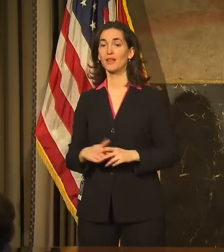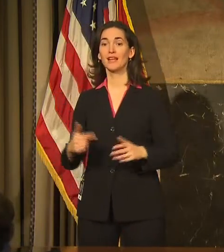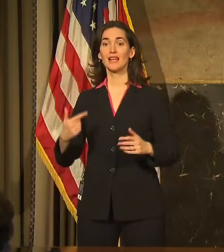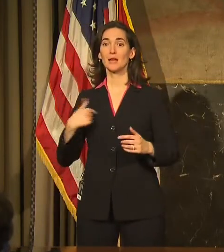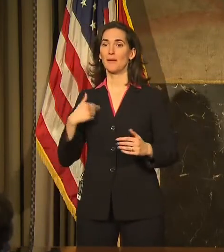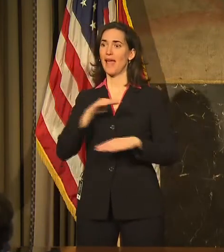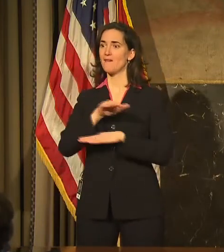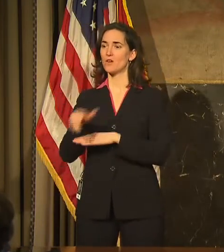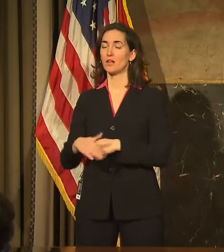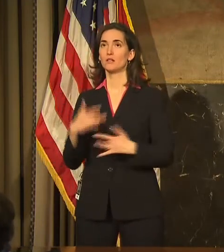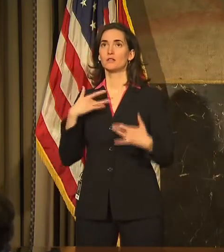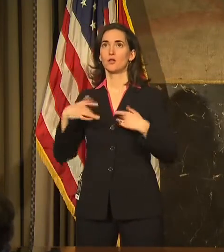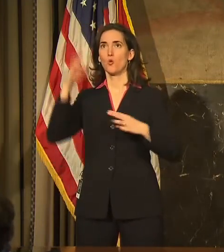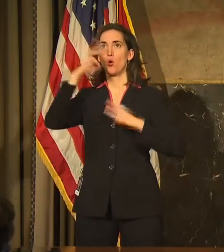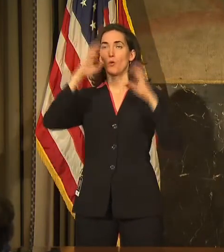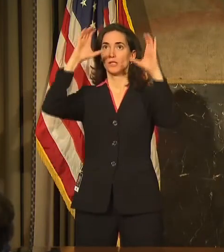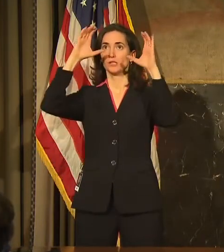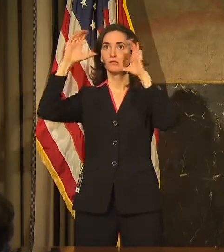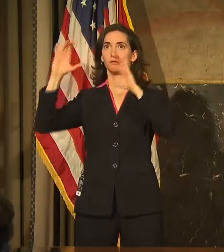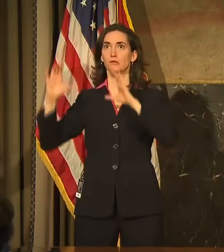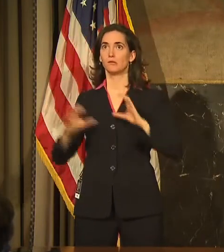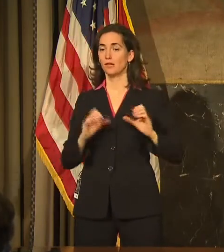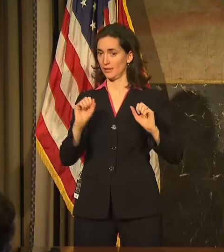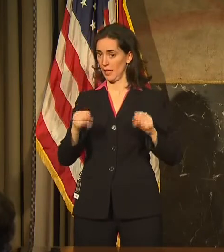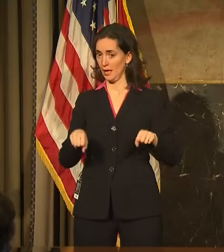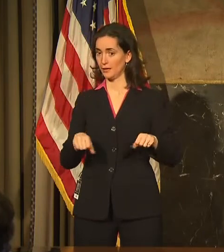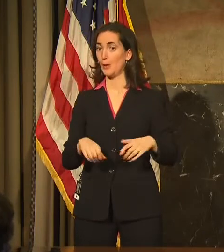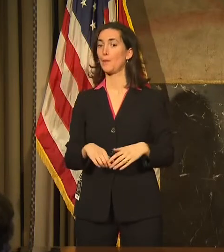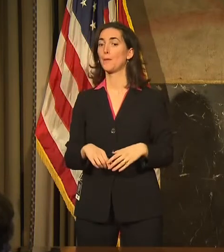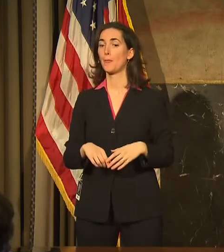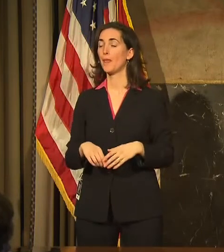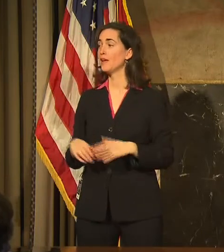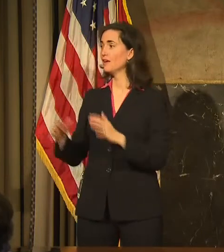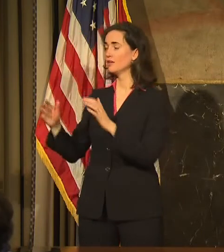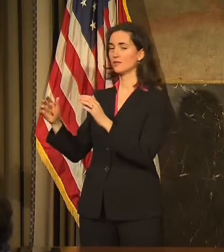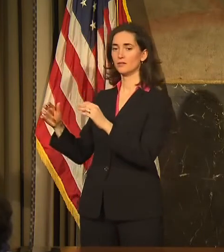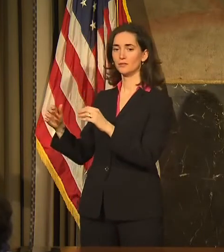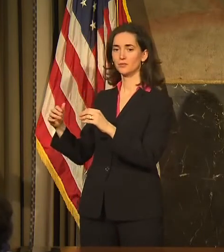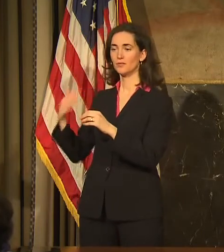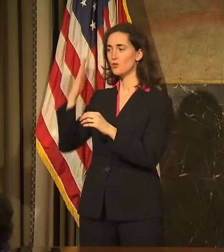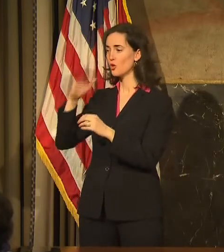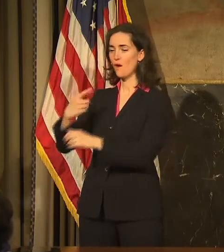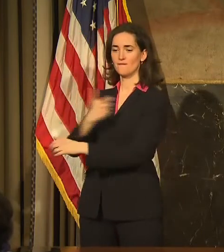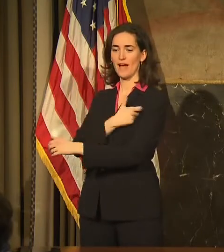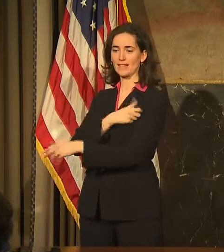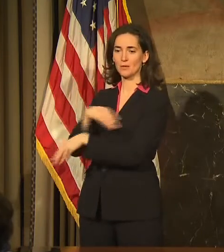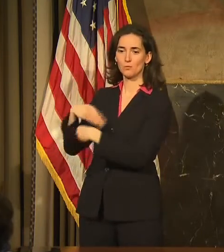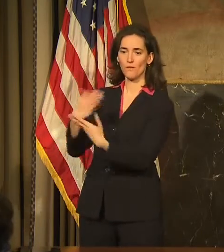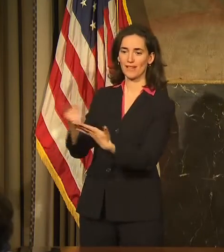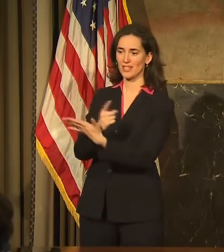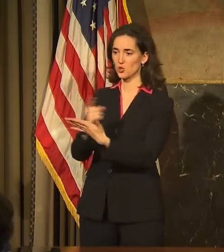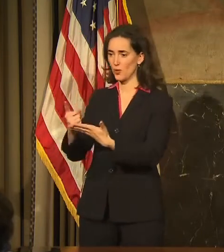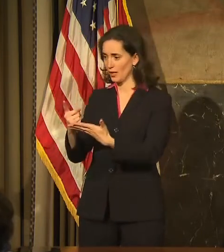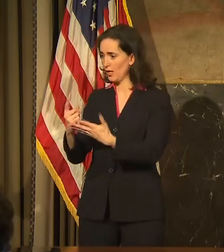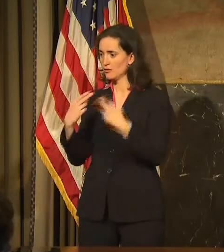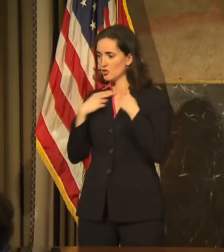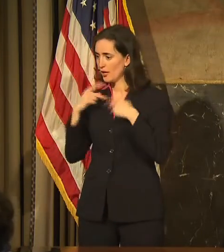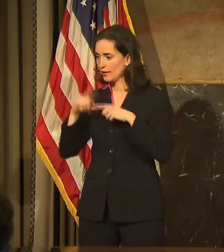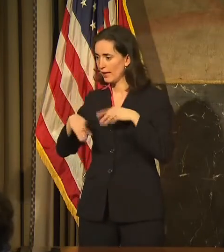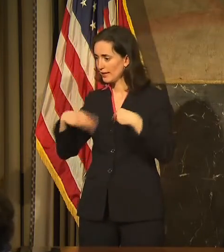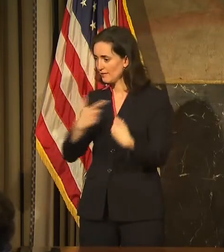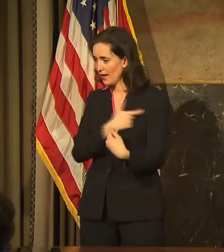every single night. We know that the disruptions in the delivery and administration of doses this week will complicate next